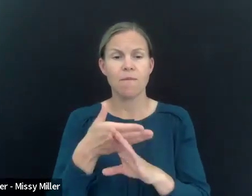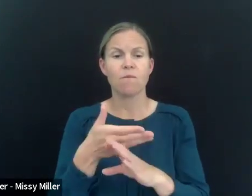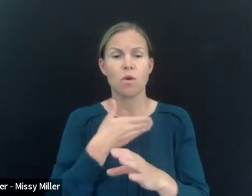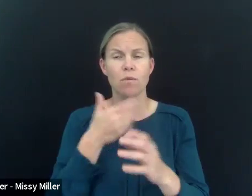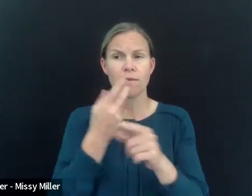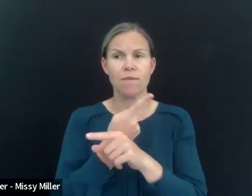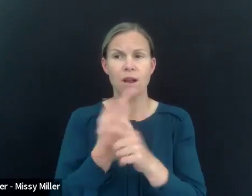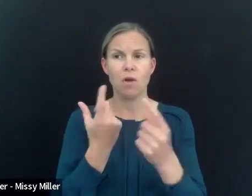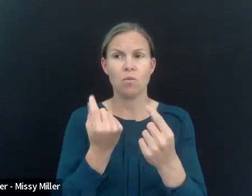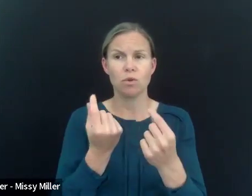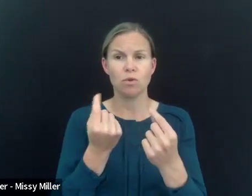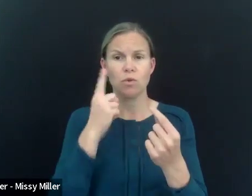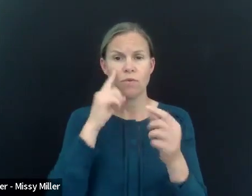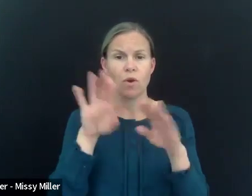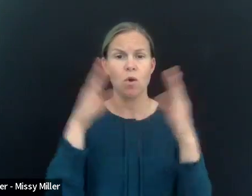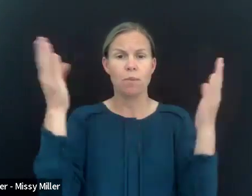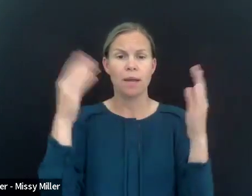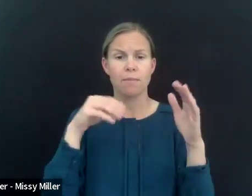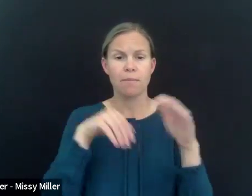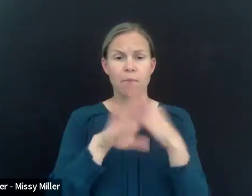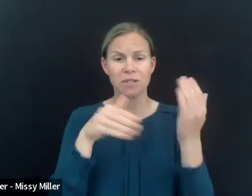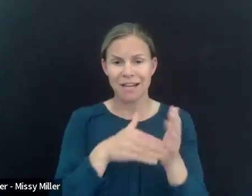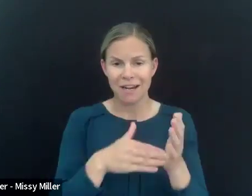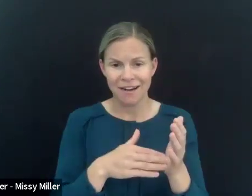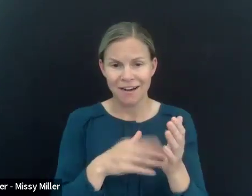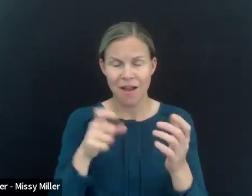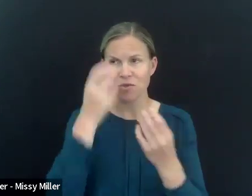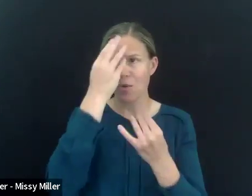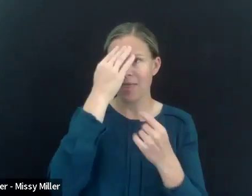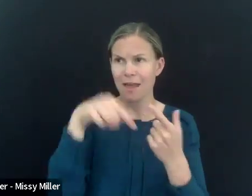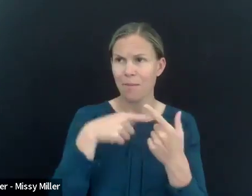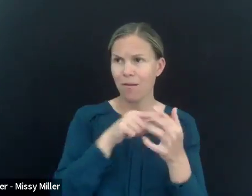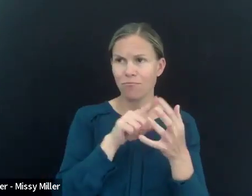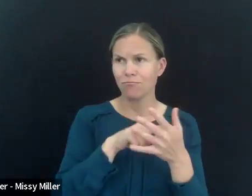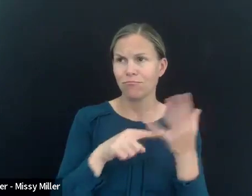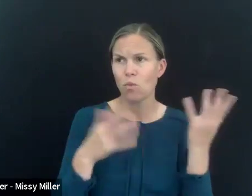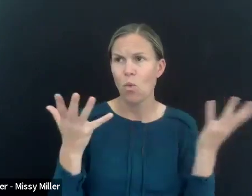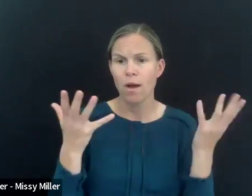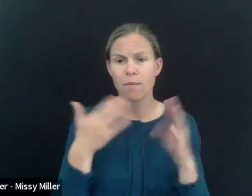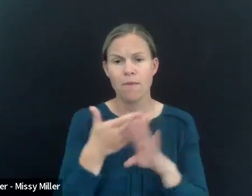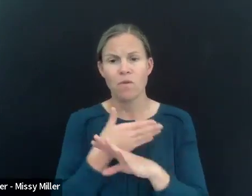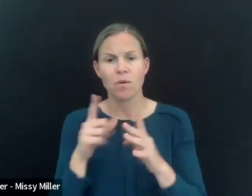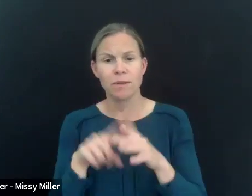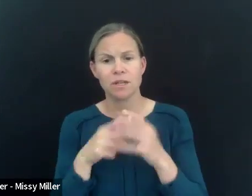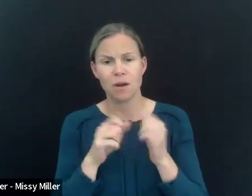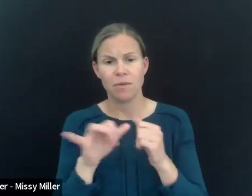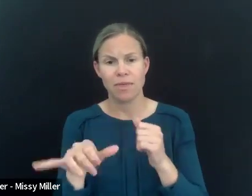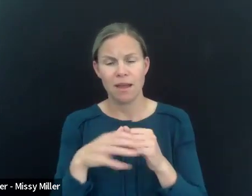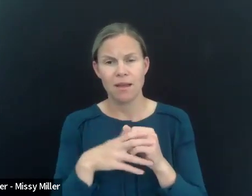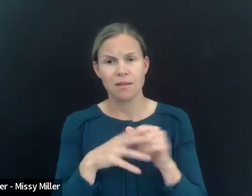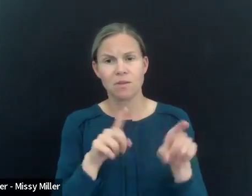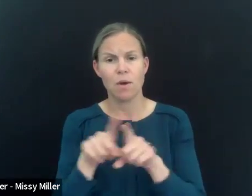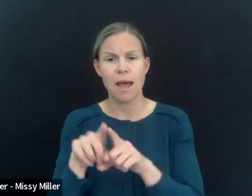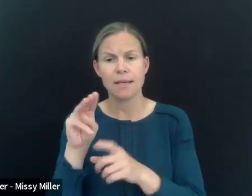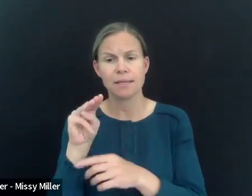of the first, birth center in Mississippi? What do we need to be thinking about? And I think those are things that as midwives, we don't